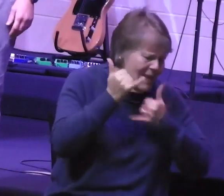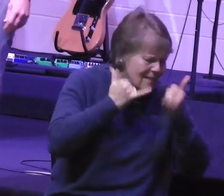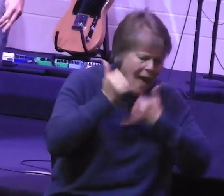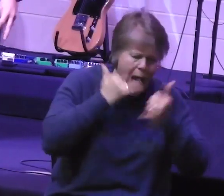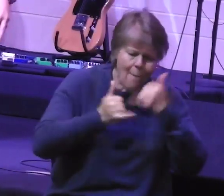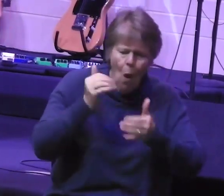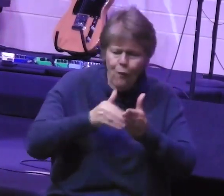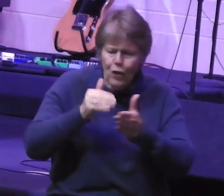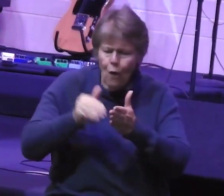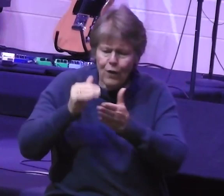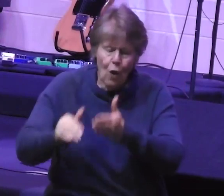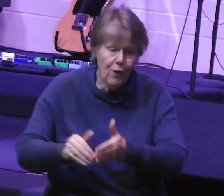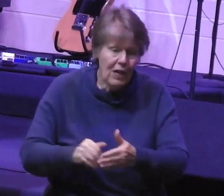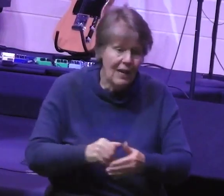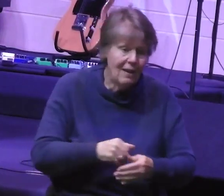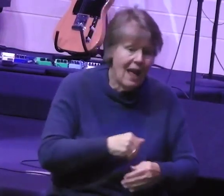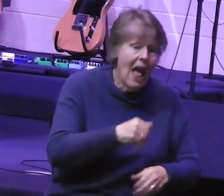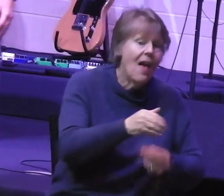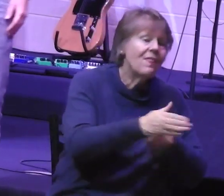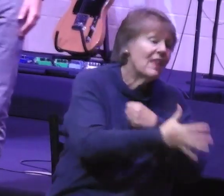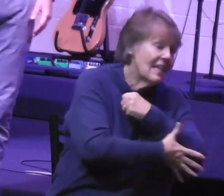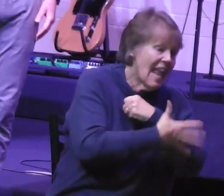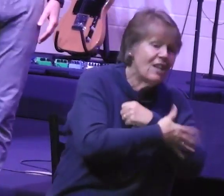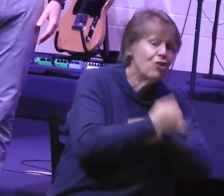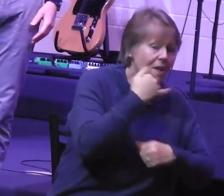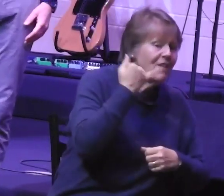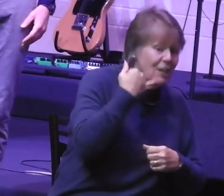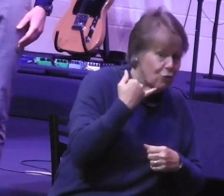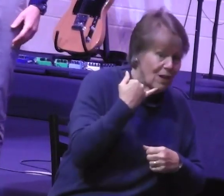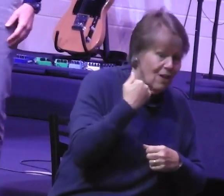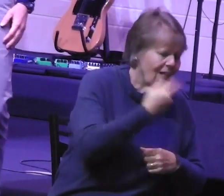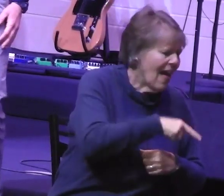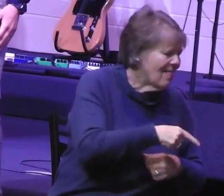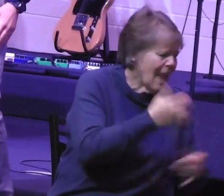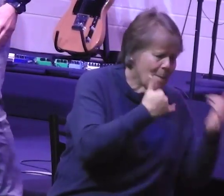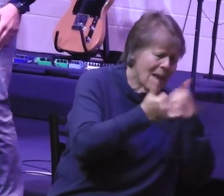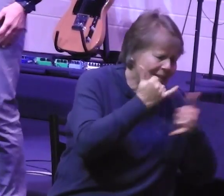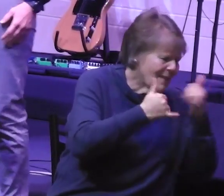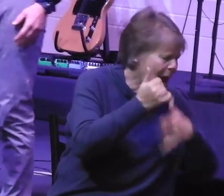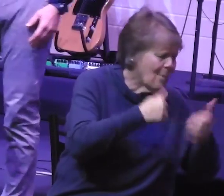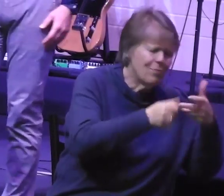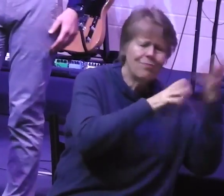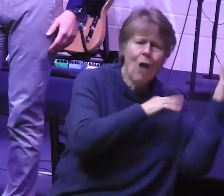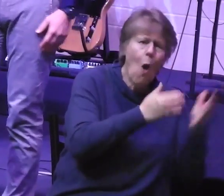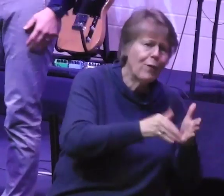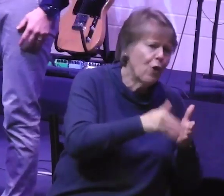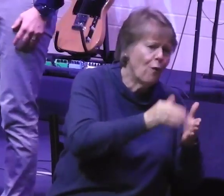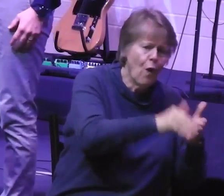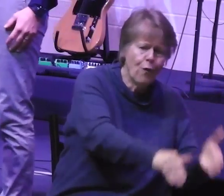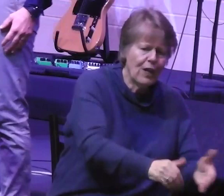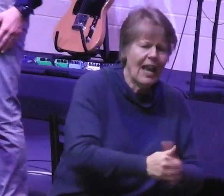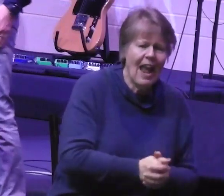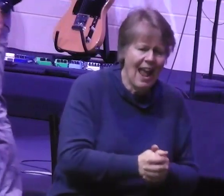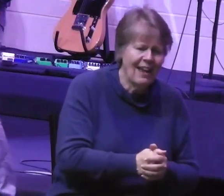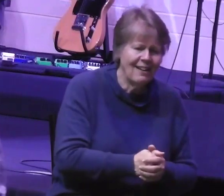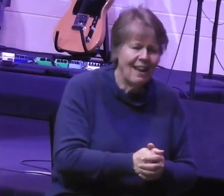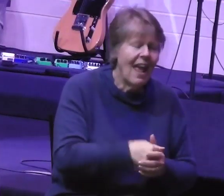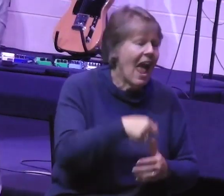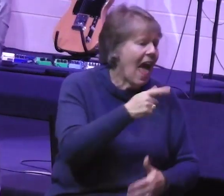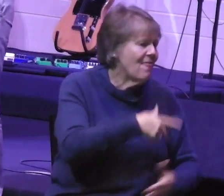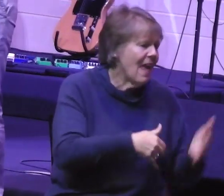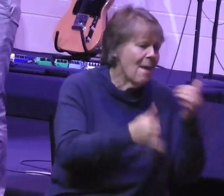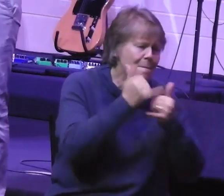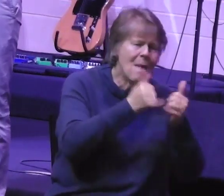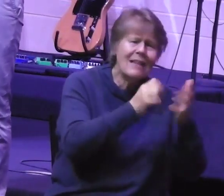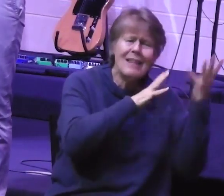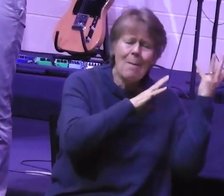up again. Come back next week. You're going to find out about Israel messing up again. Doesn't take long. And they mess up real bad.